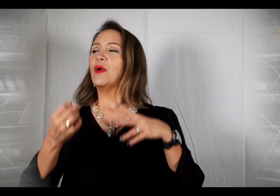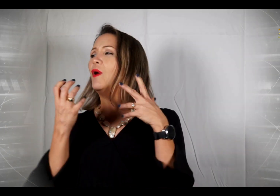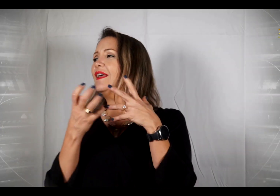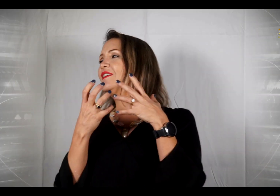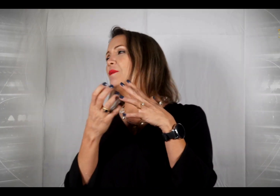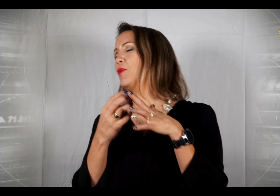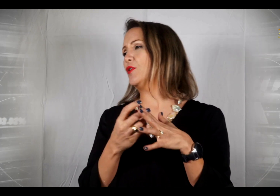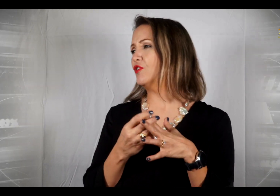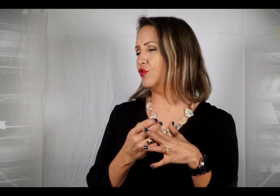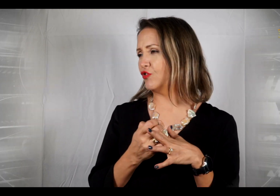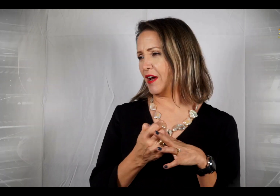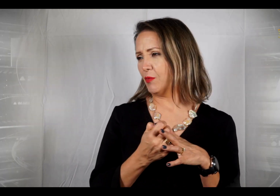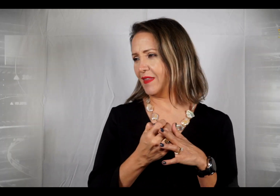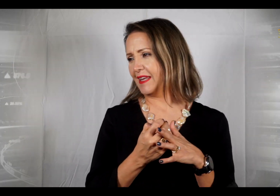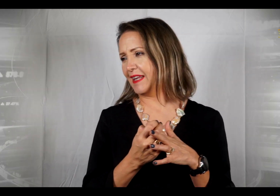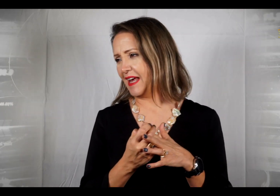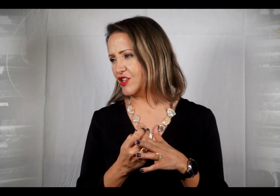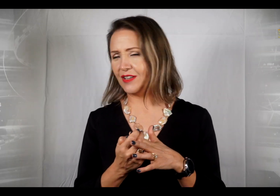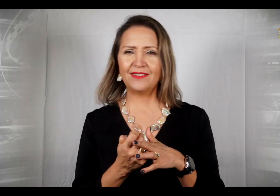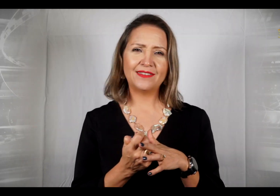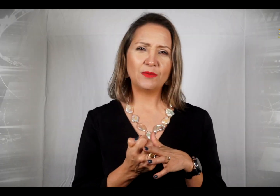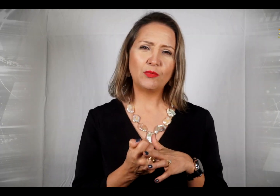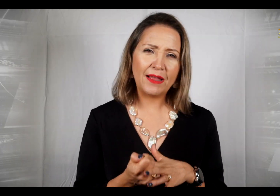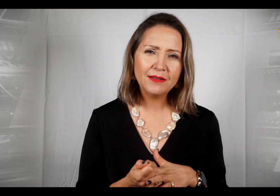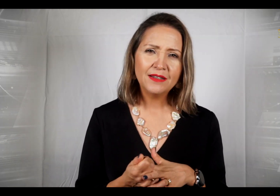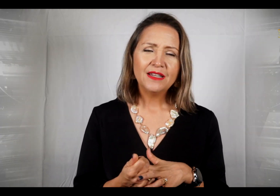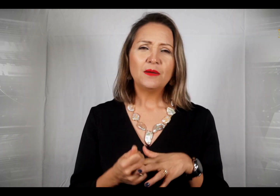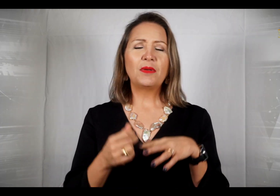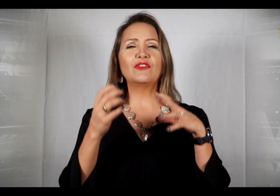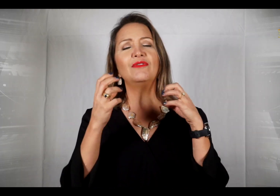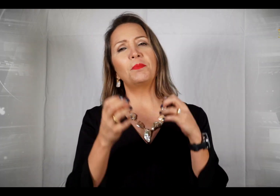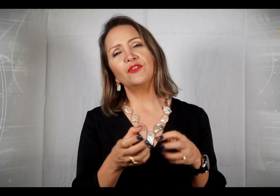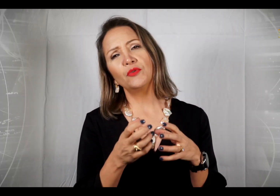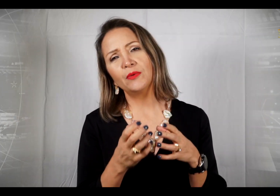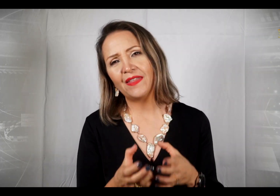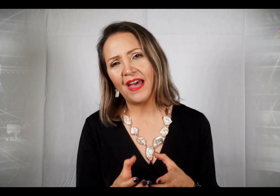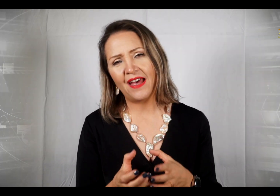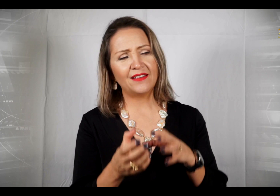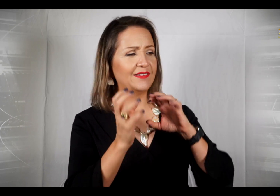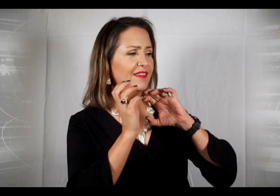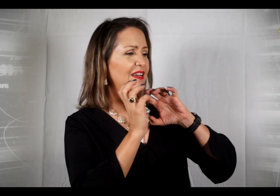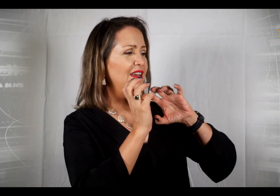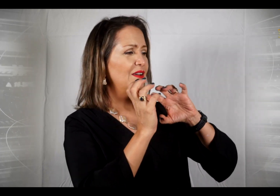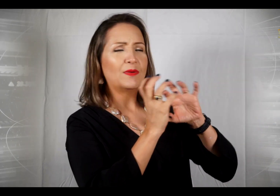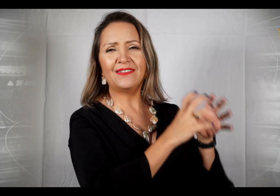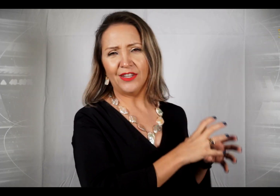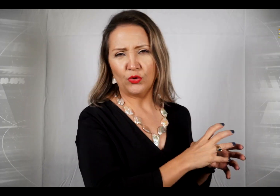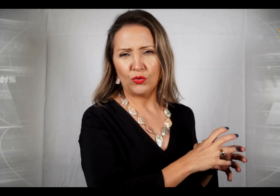Why is it important to start with clean lashes? Well, because if the person already has residue